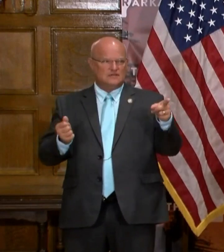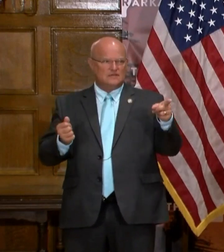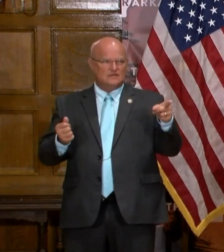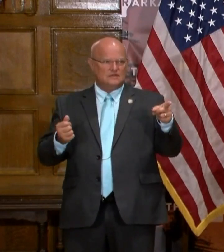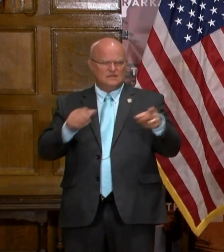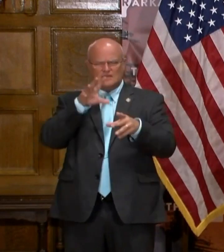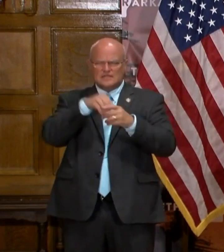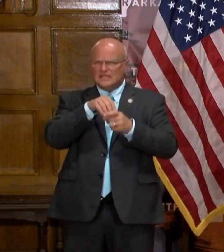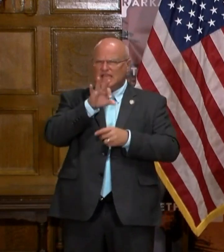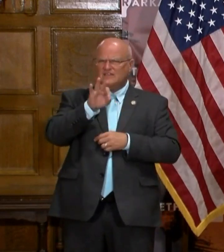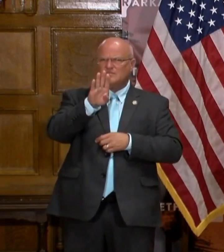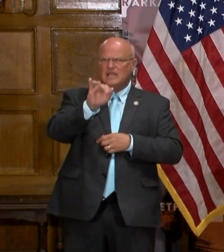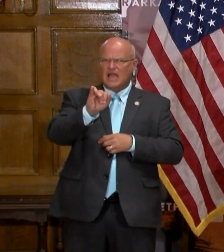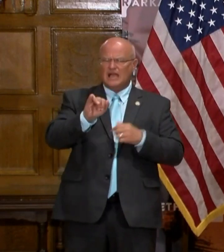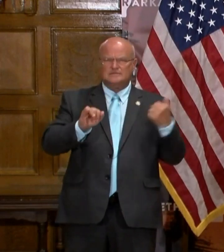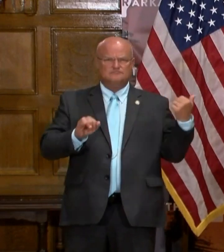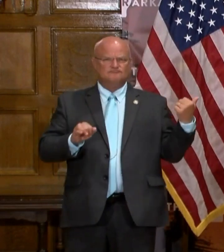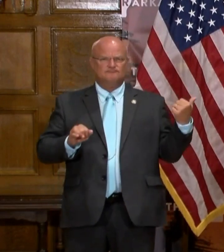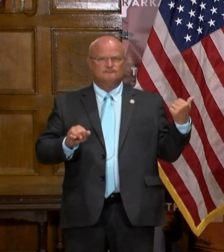FBI involved?